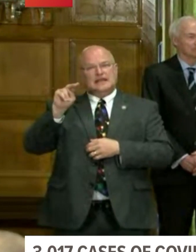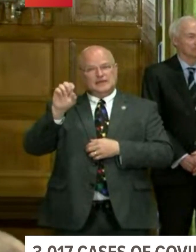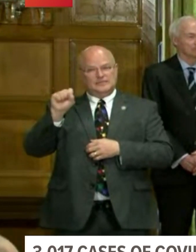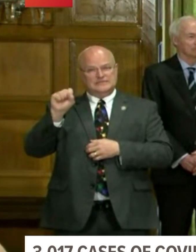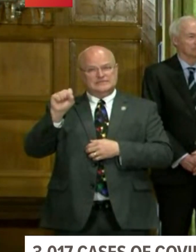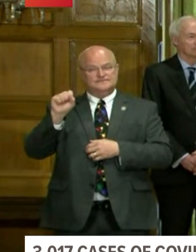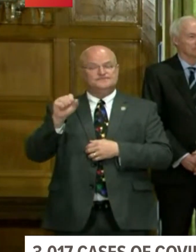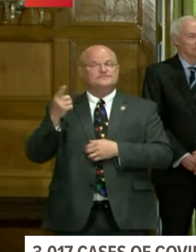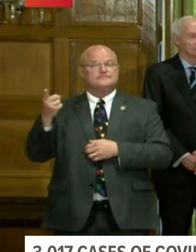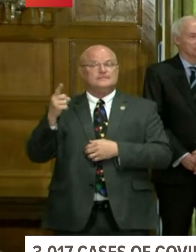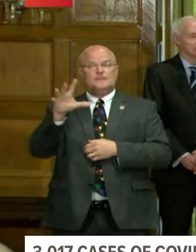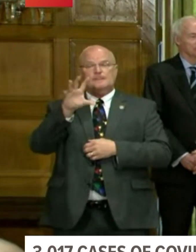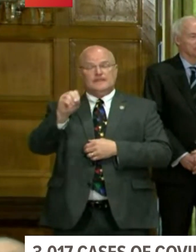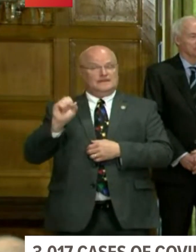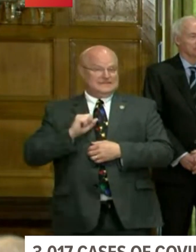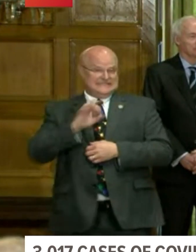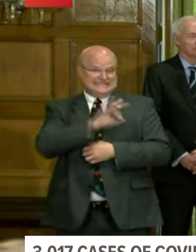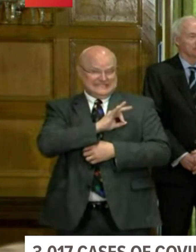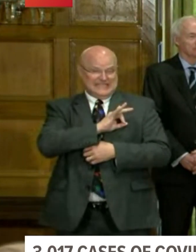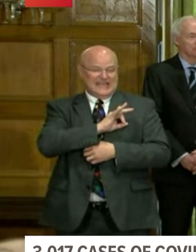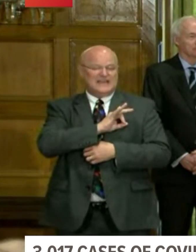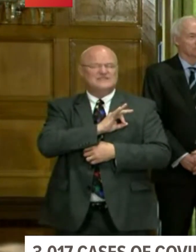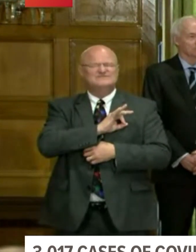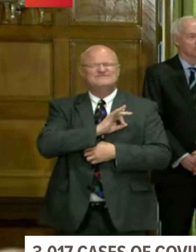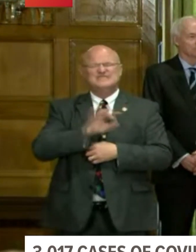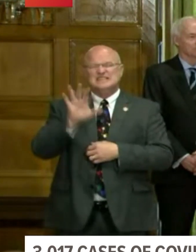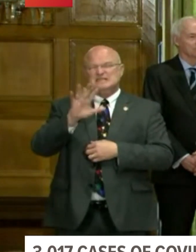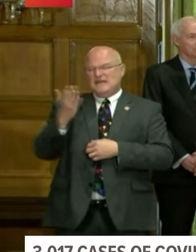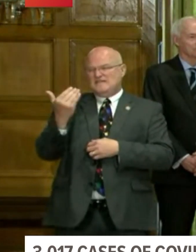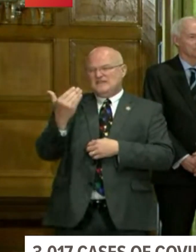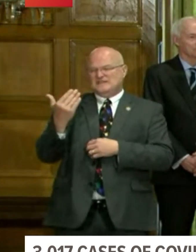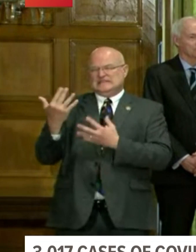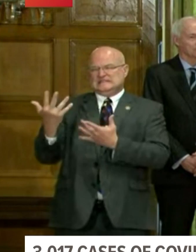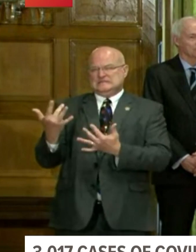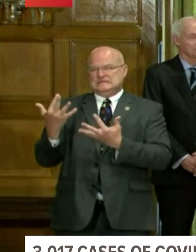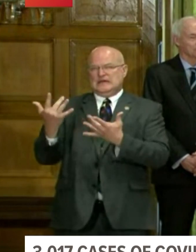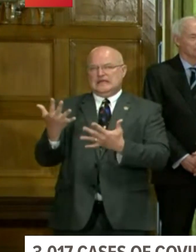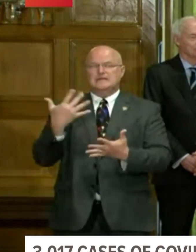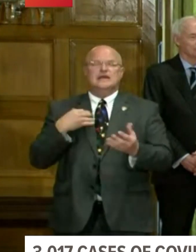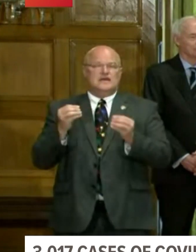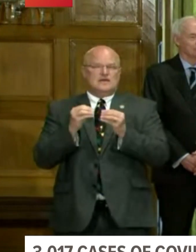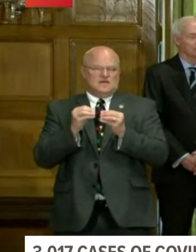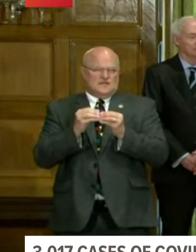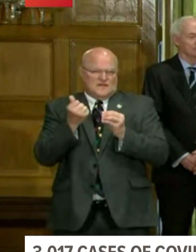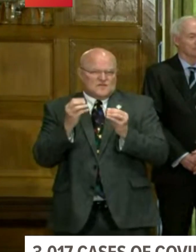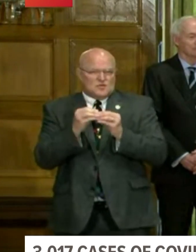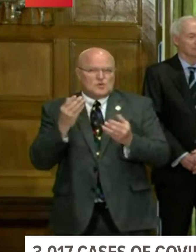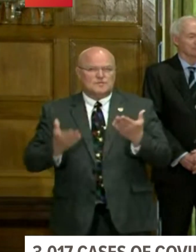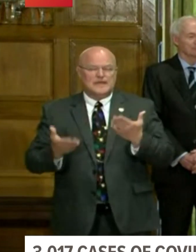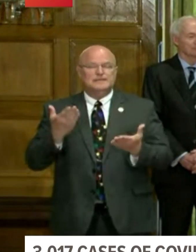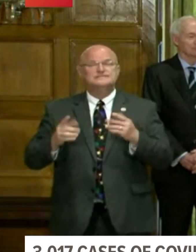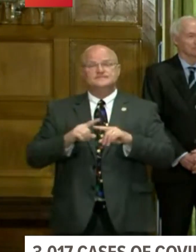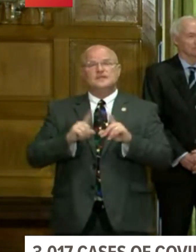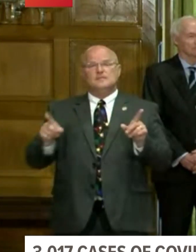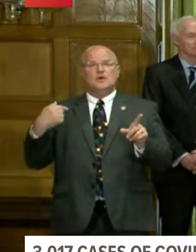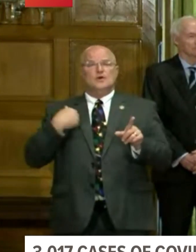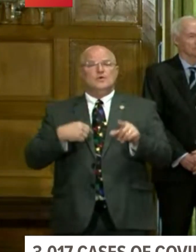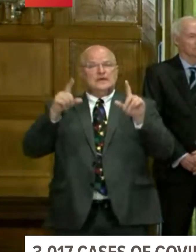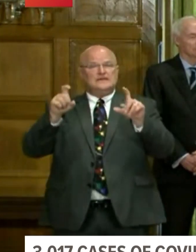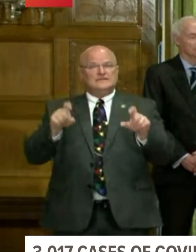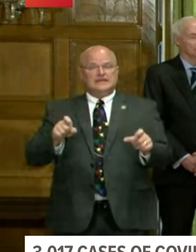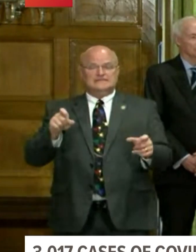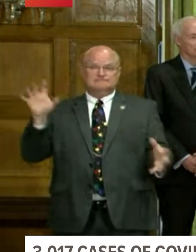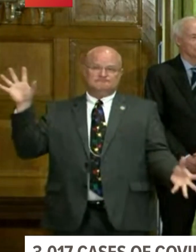50 staff. We have about 15 pending as well, so we may have a few more, but we have tested